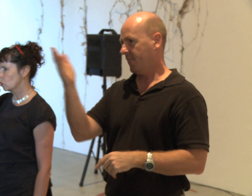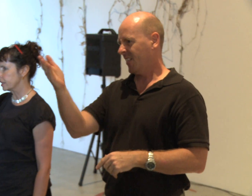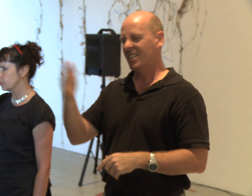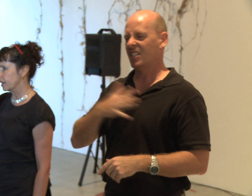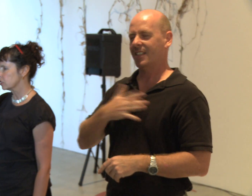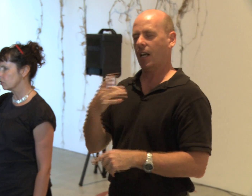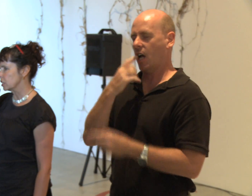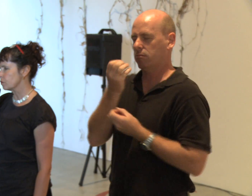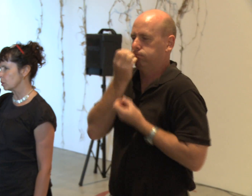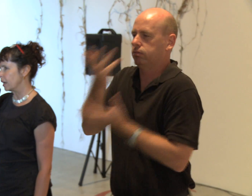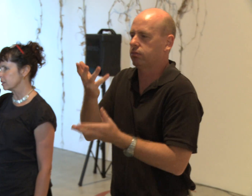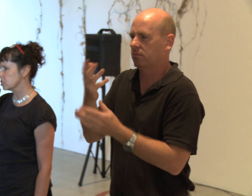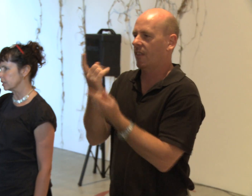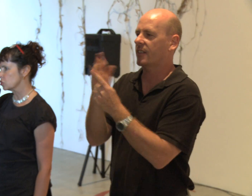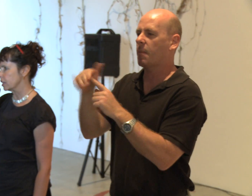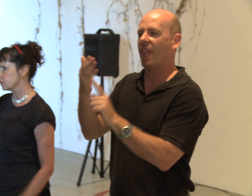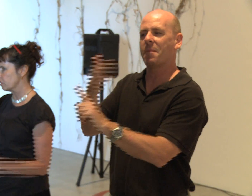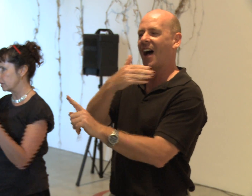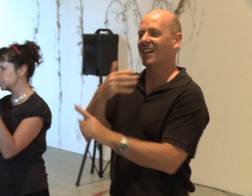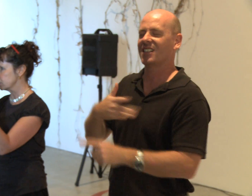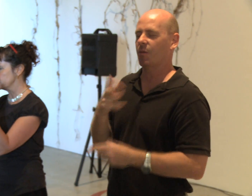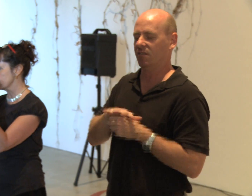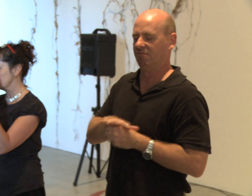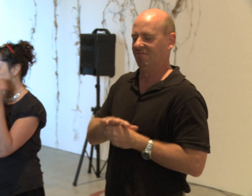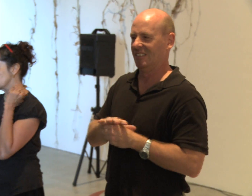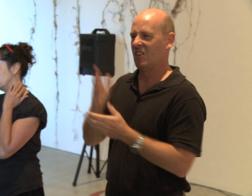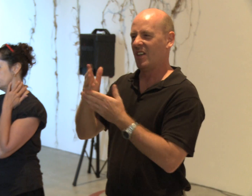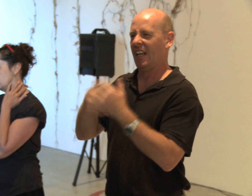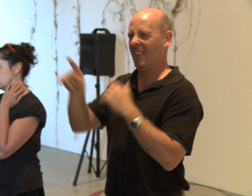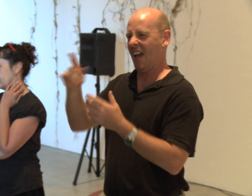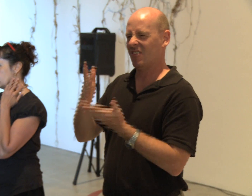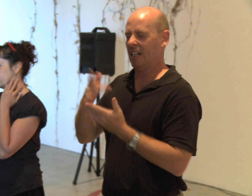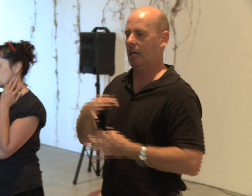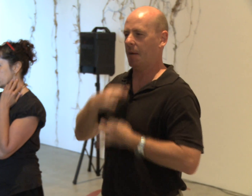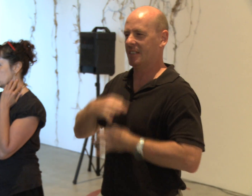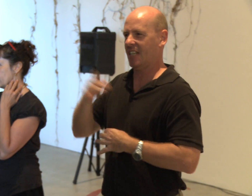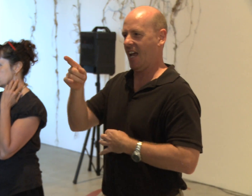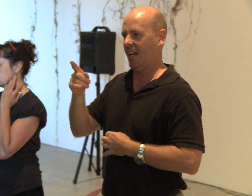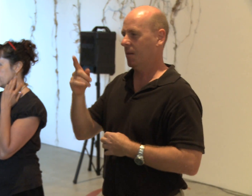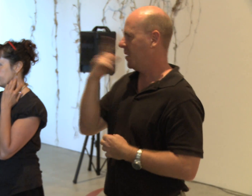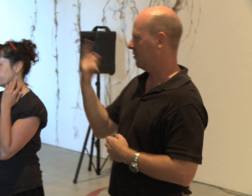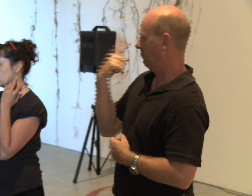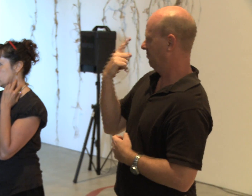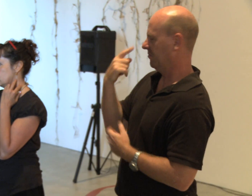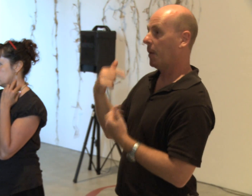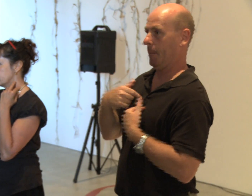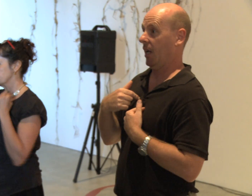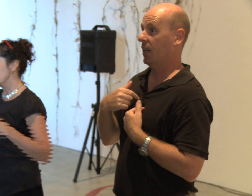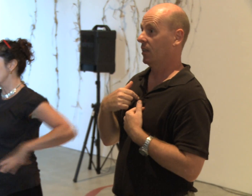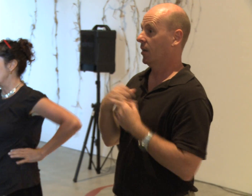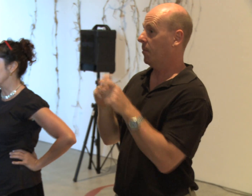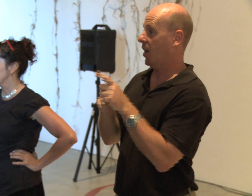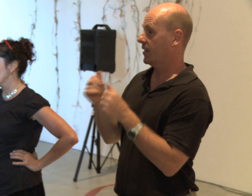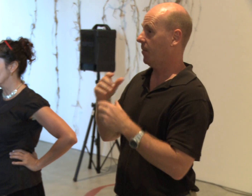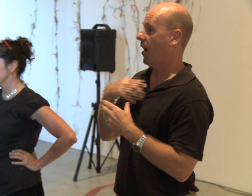like talking about things from the past. She gets very upset in this film as well. And I've been chastised by some